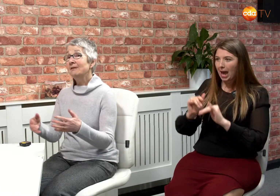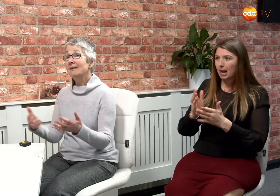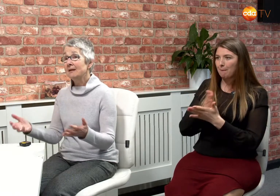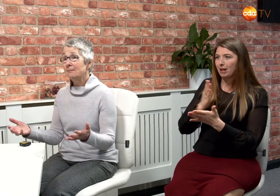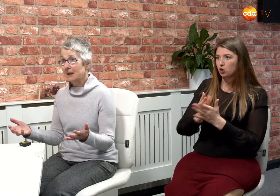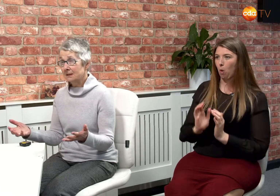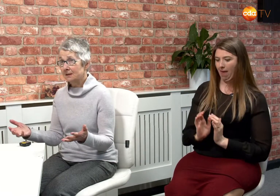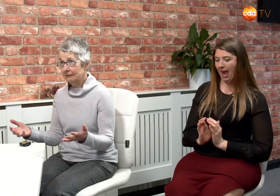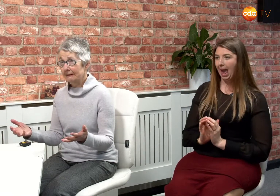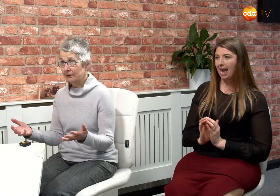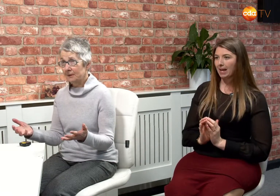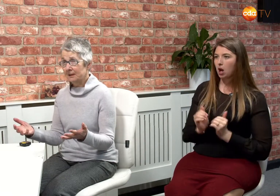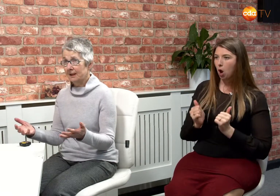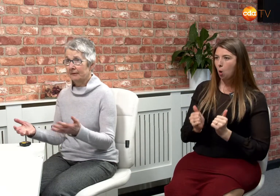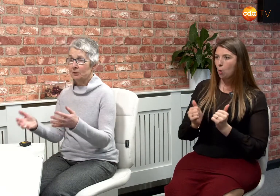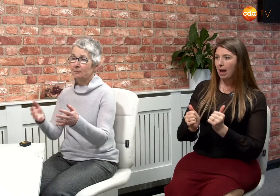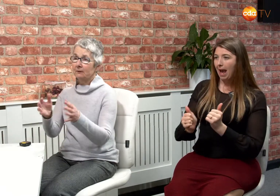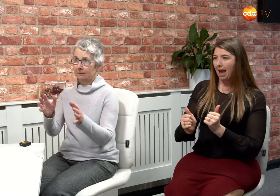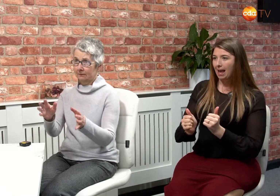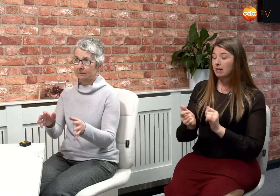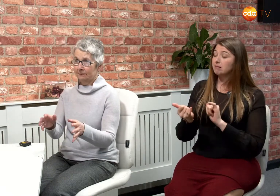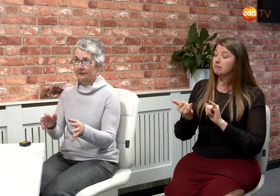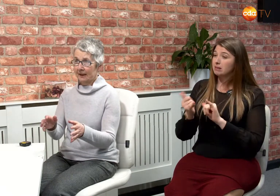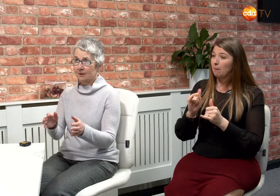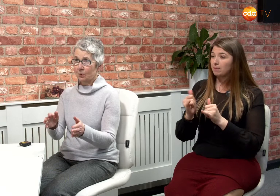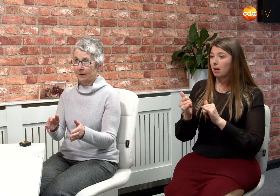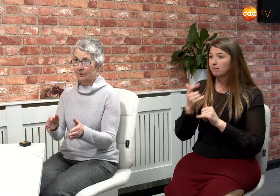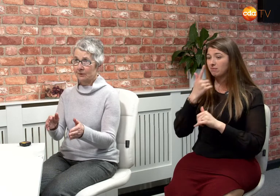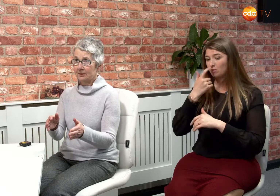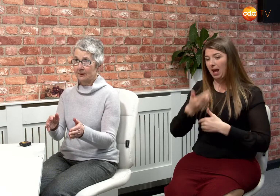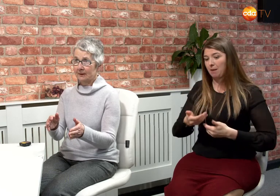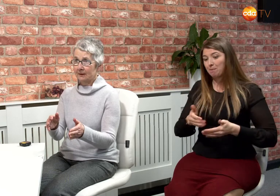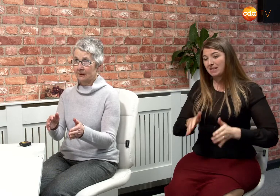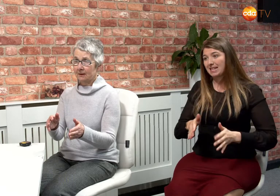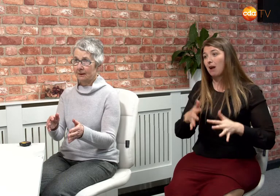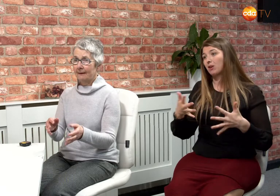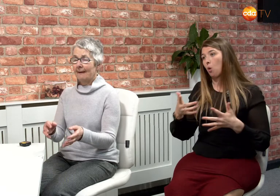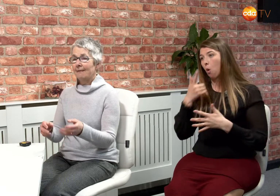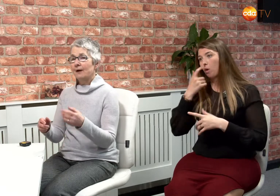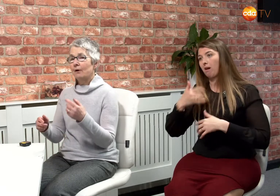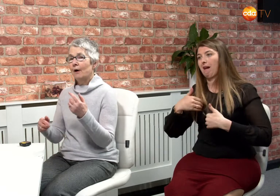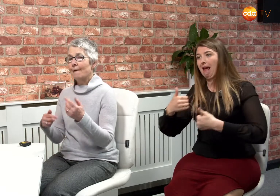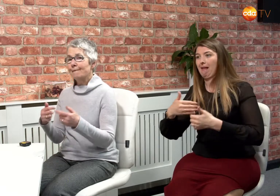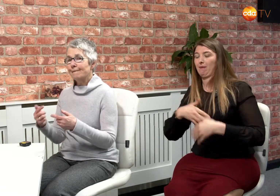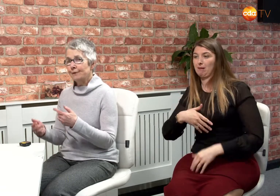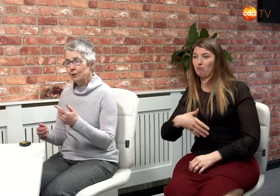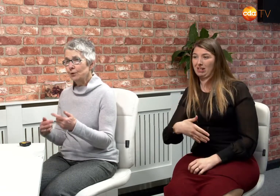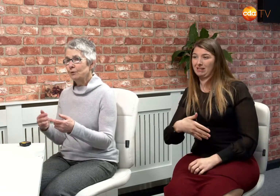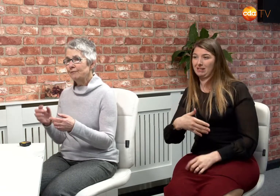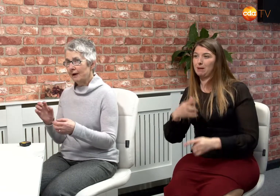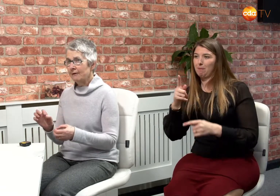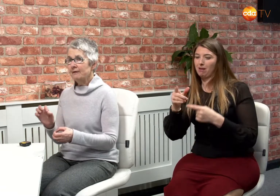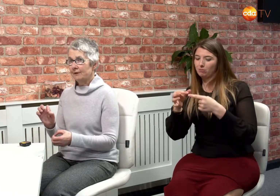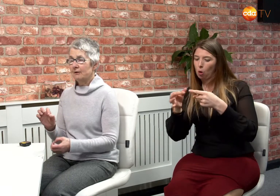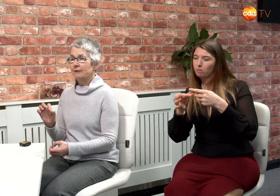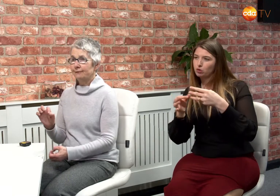And even then they might still have a miscarriage, but that's one possibility. There are a few, very, very